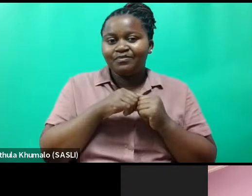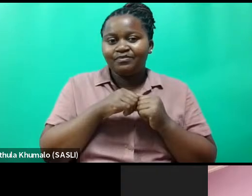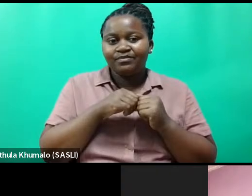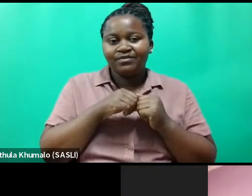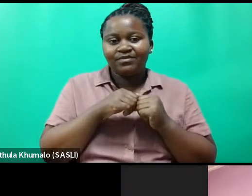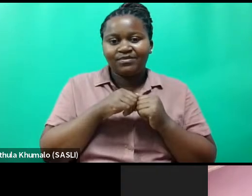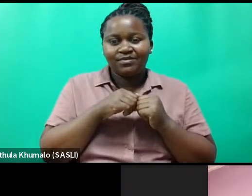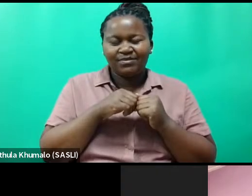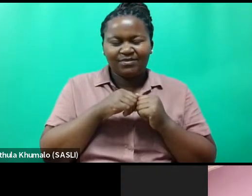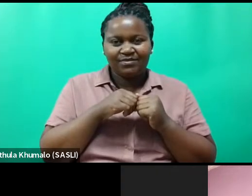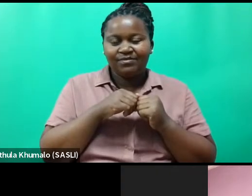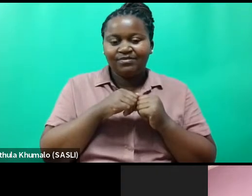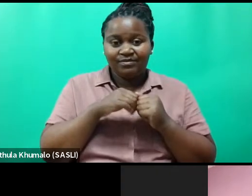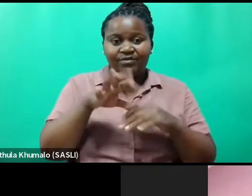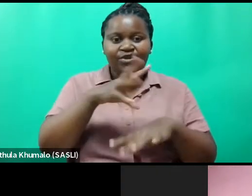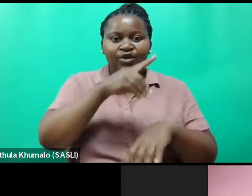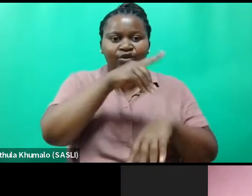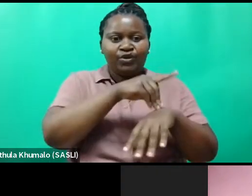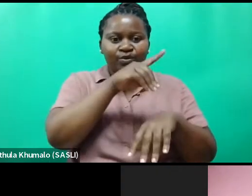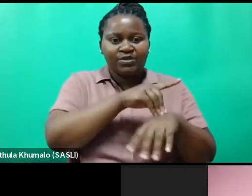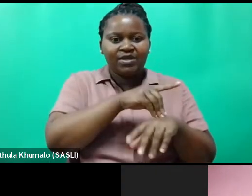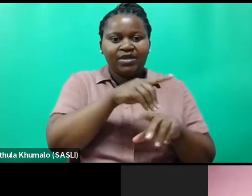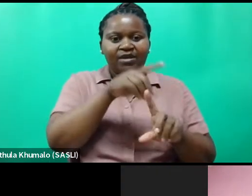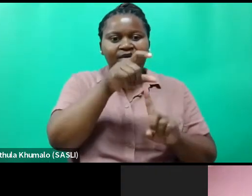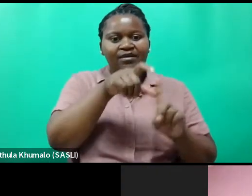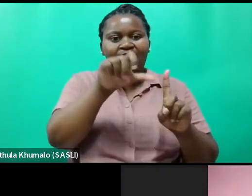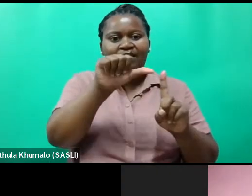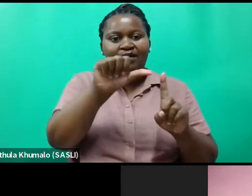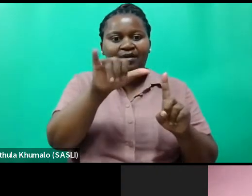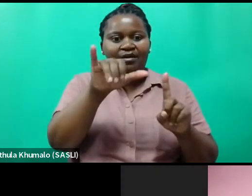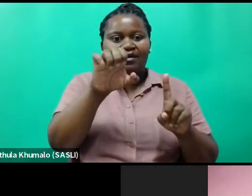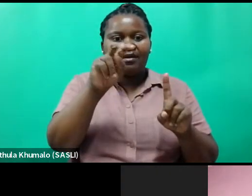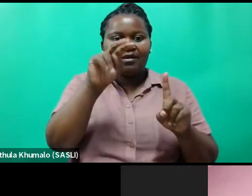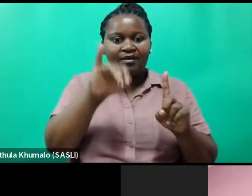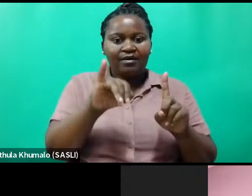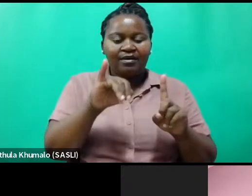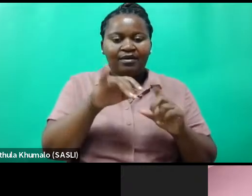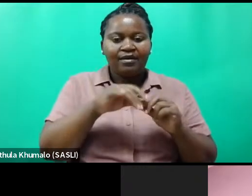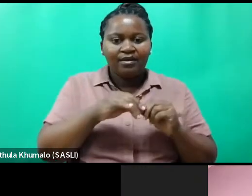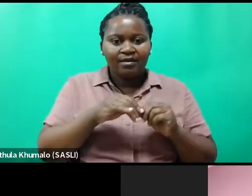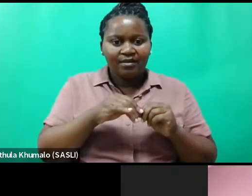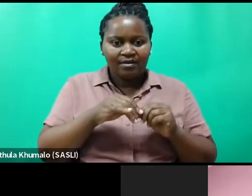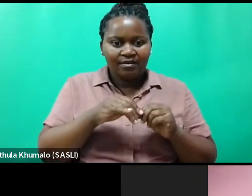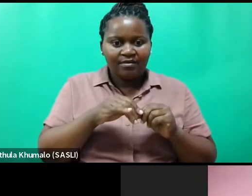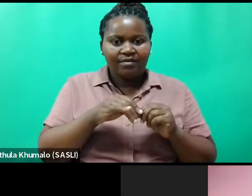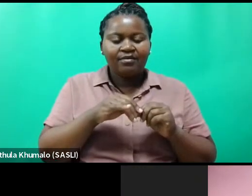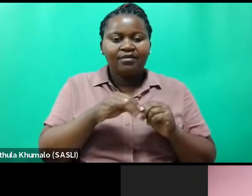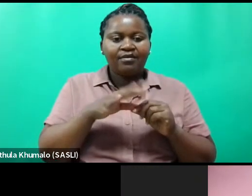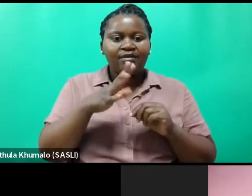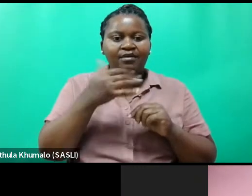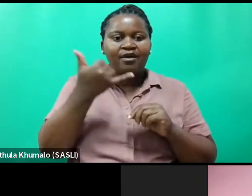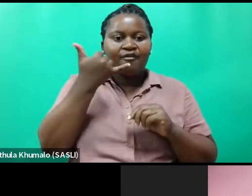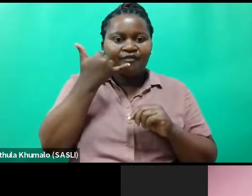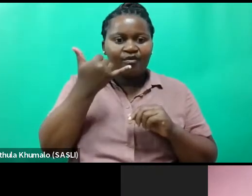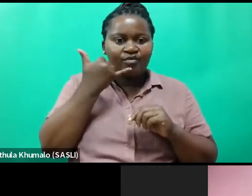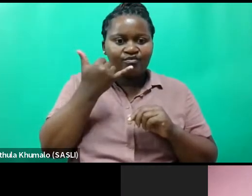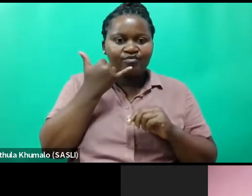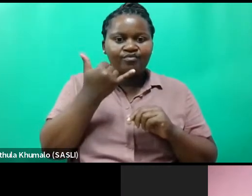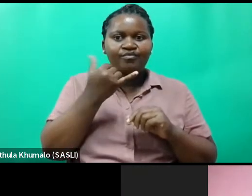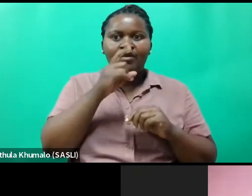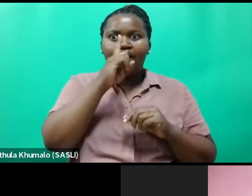having Dr. Please Ayeni, mute the computer and only unmute the phone. Please, yeah.